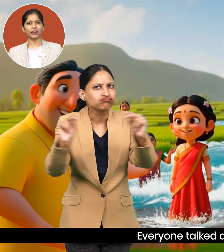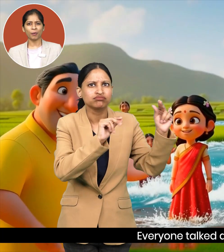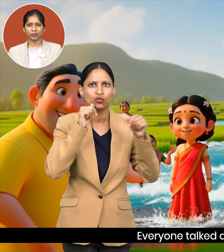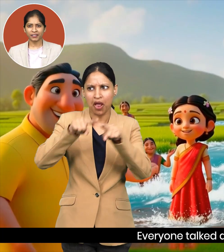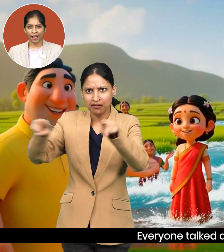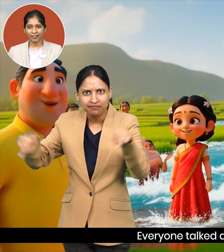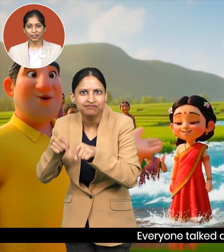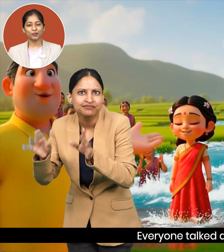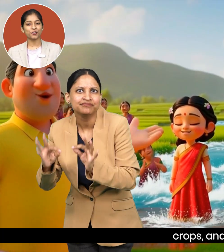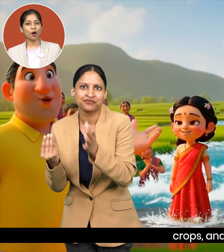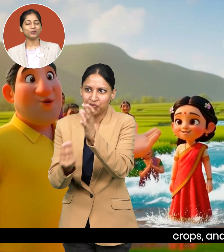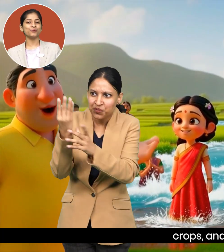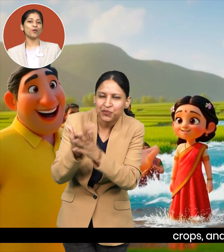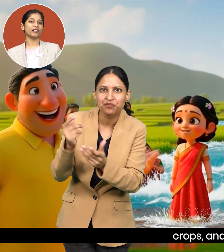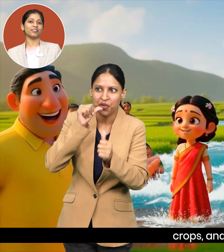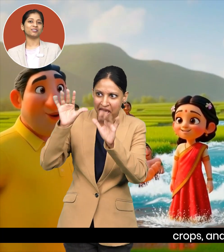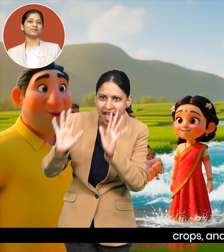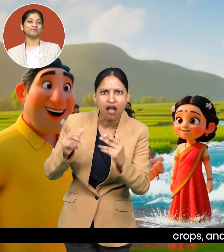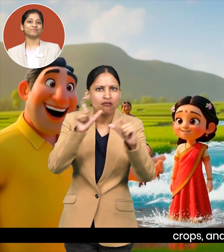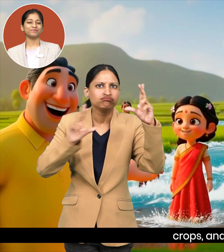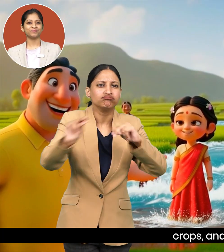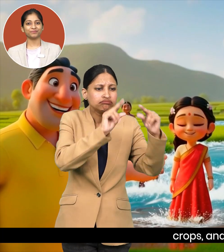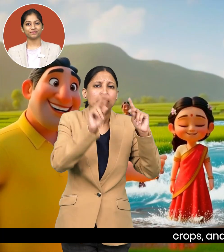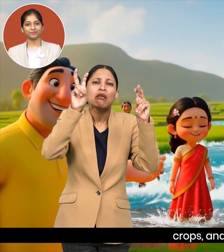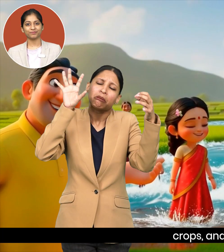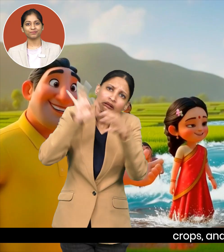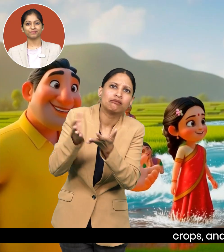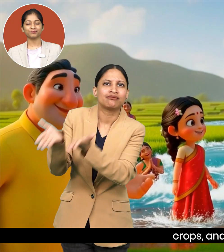Everyone talked about the tank, crops and water.